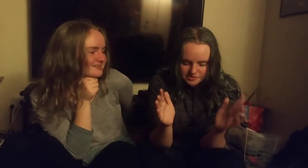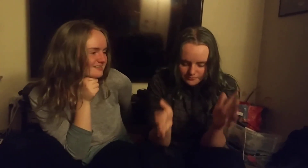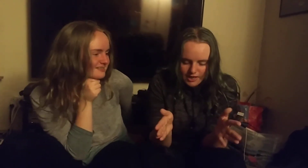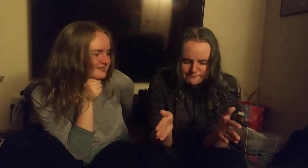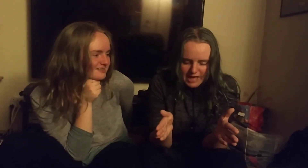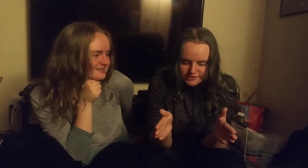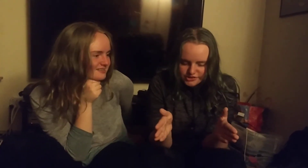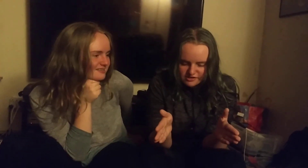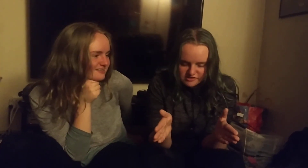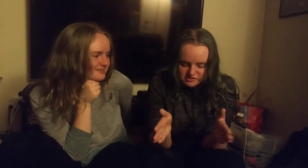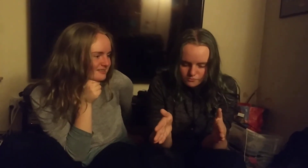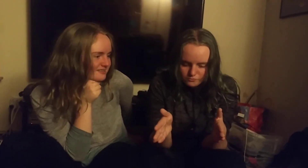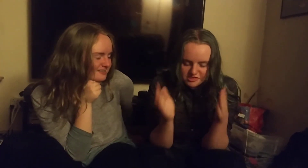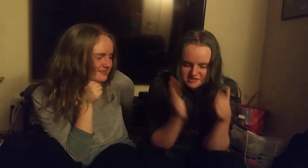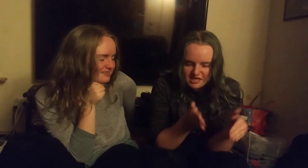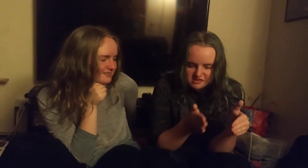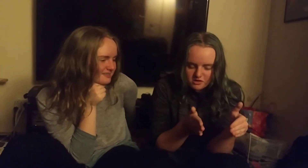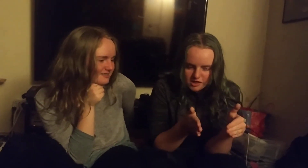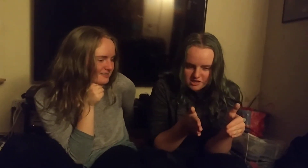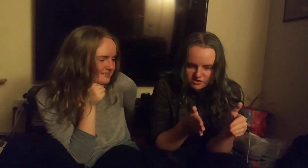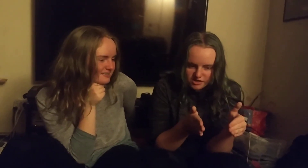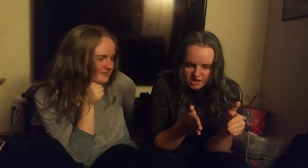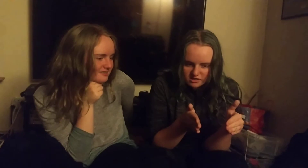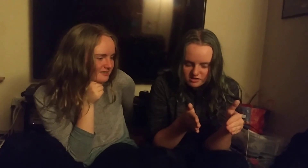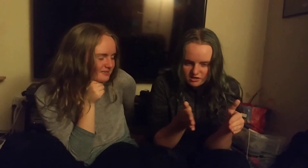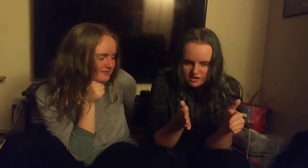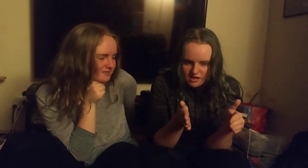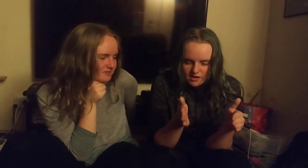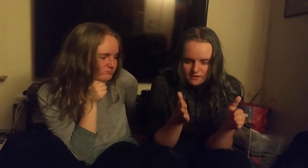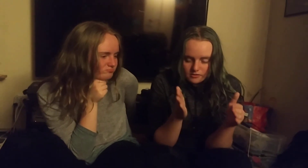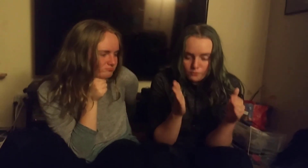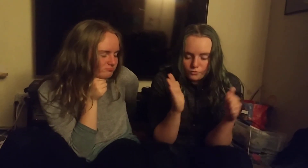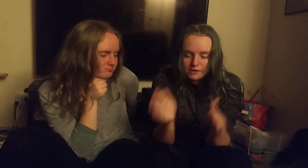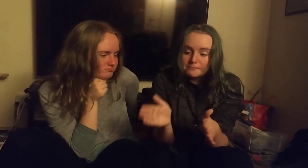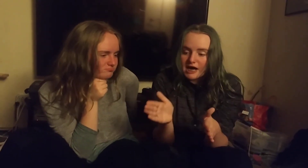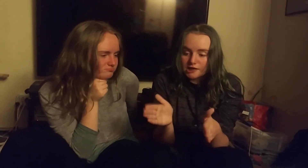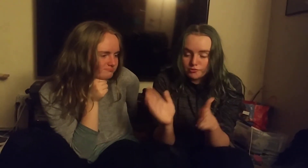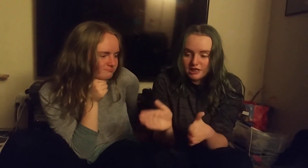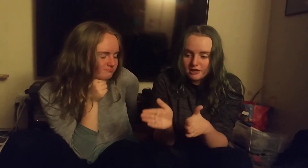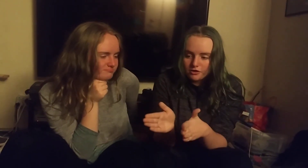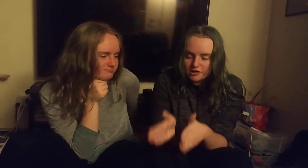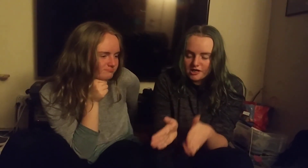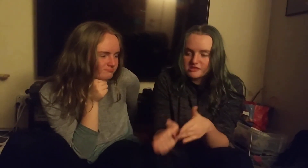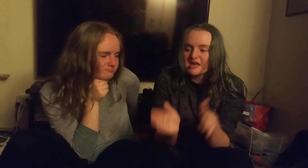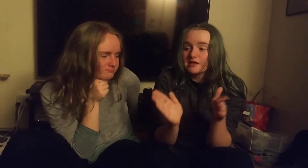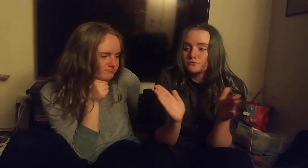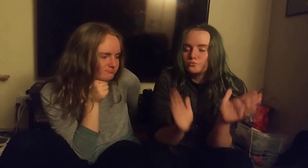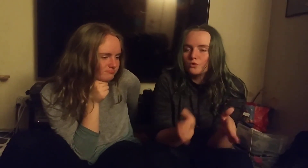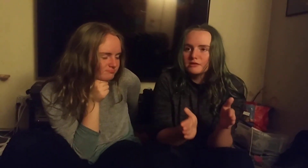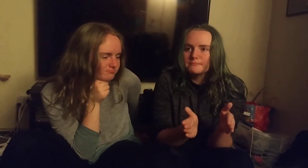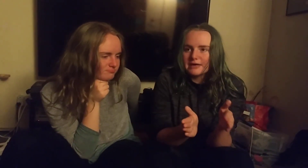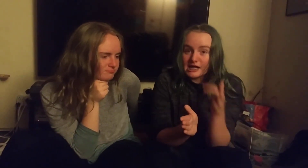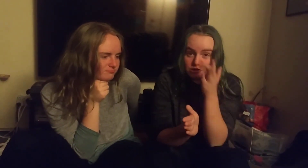3 batches with 6 cookies on it, 1 batch with 8 cookies, and 1 batch with